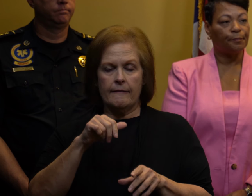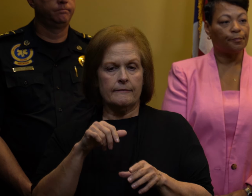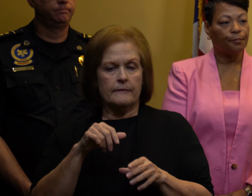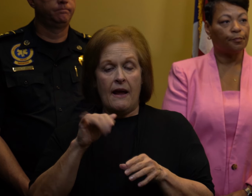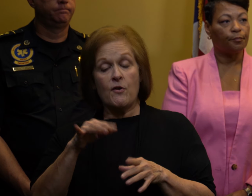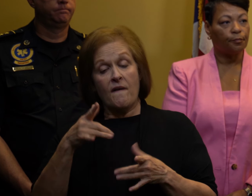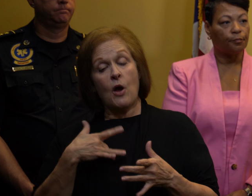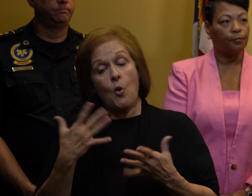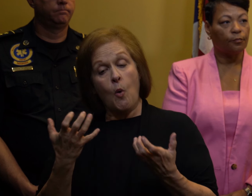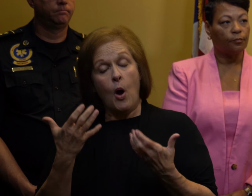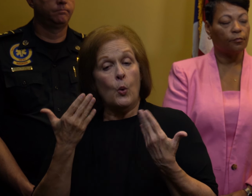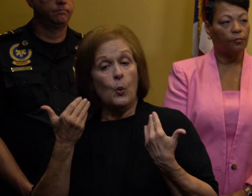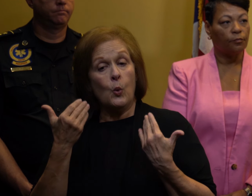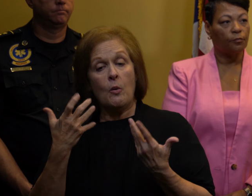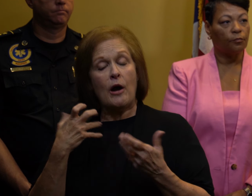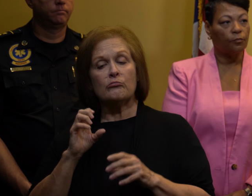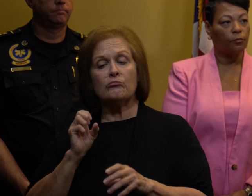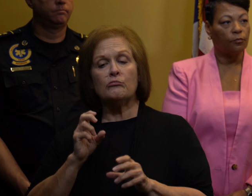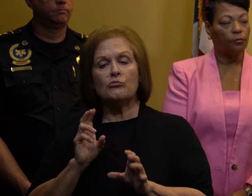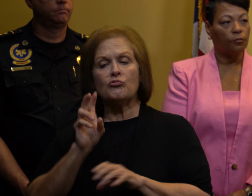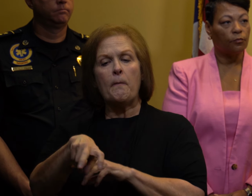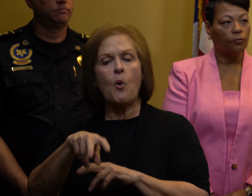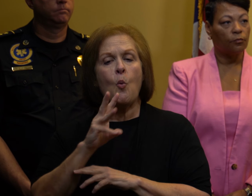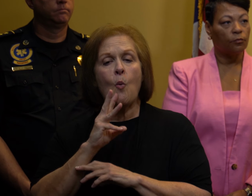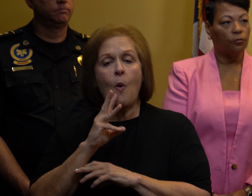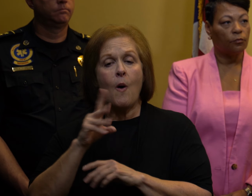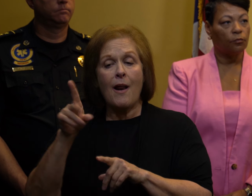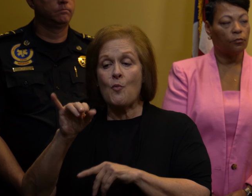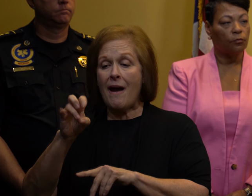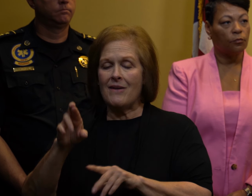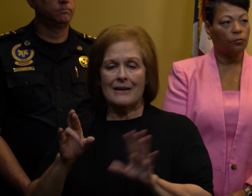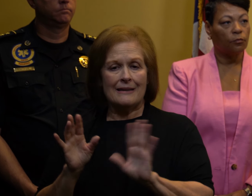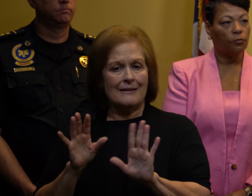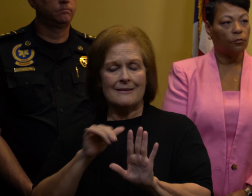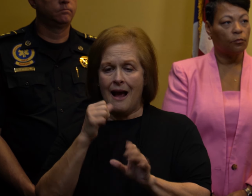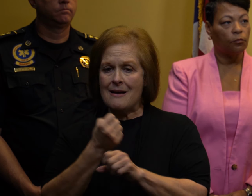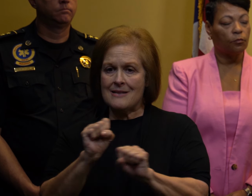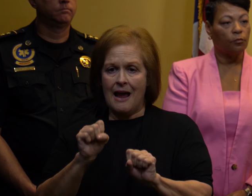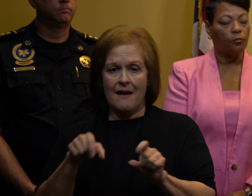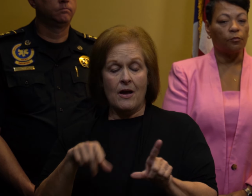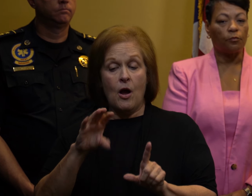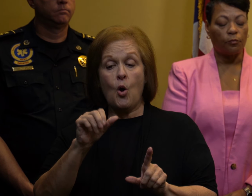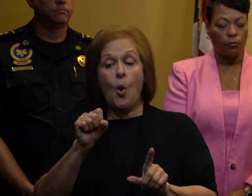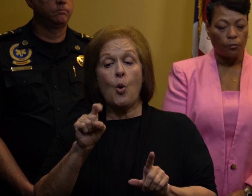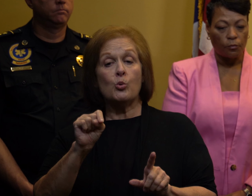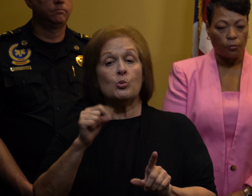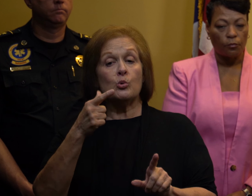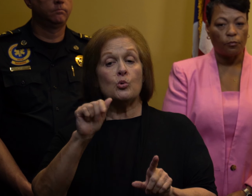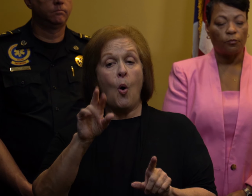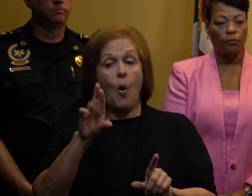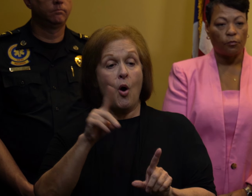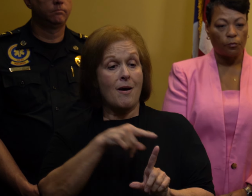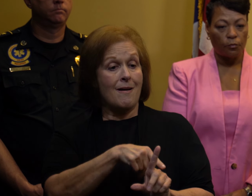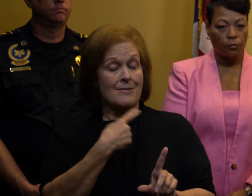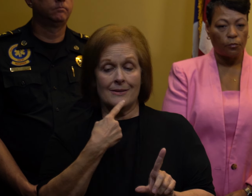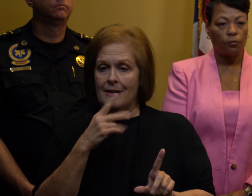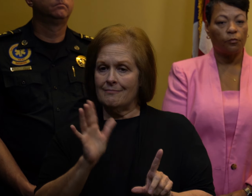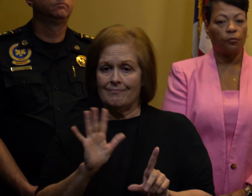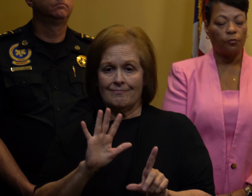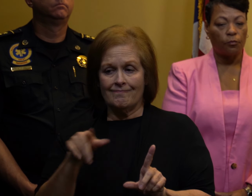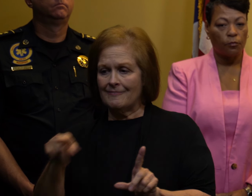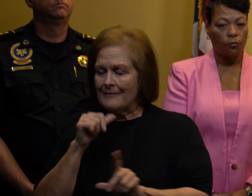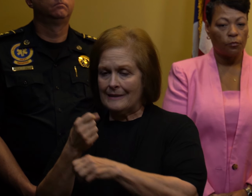with the 4th of July going on this weekend and a lot of activity down by the river. It is not safe. The Coast Guard has told us it's not safe. They treat it as a search and